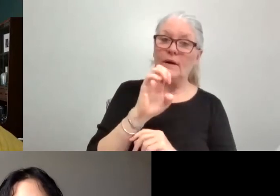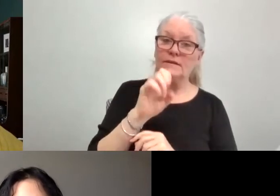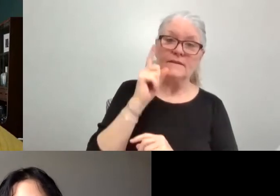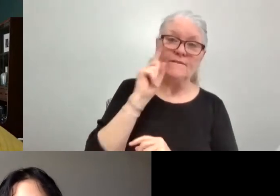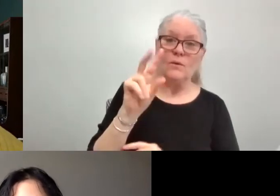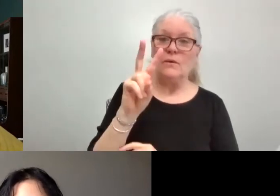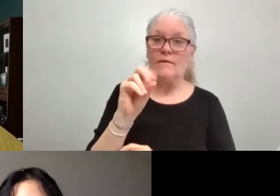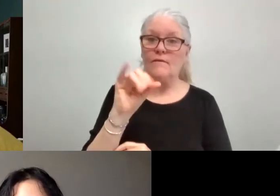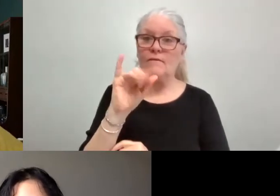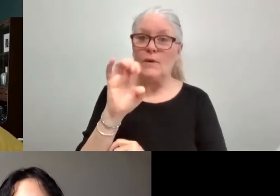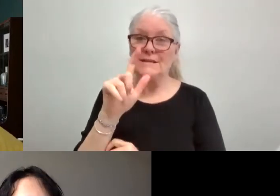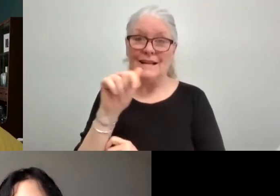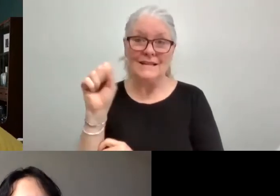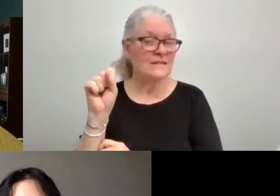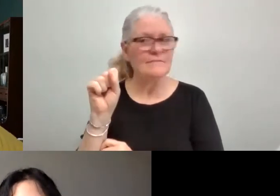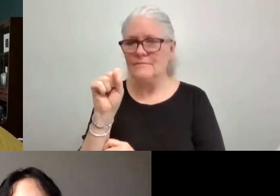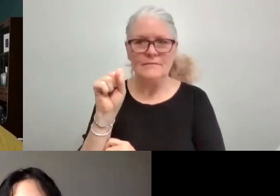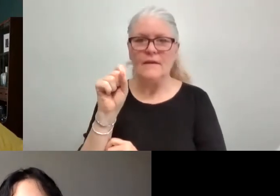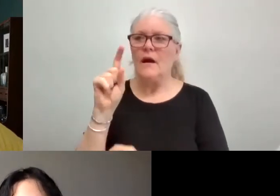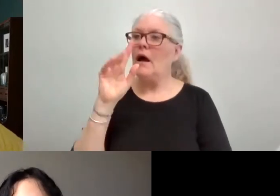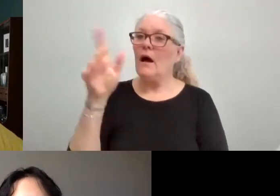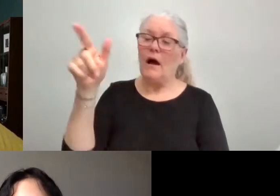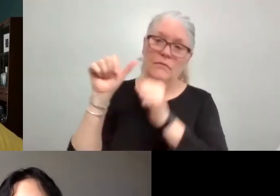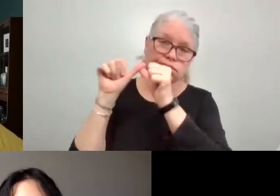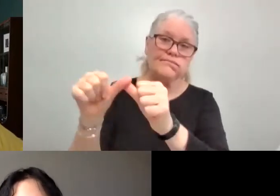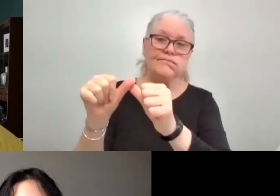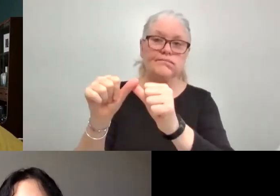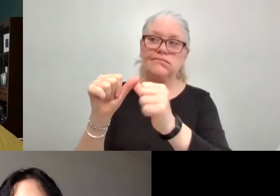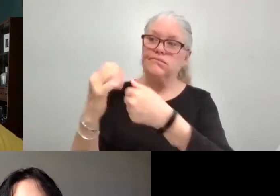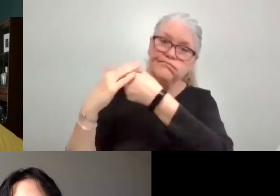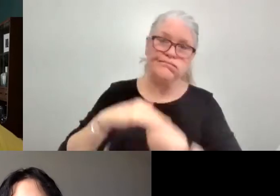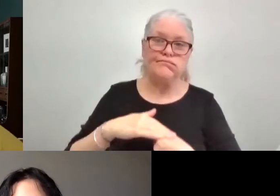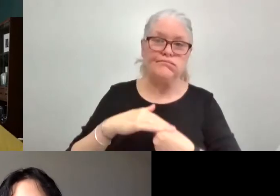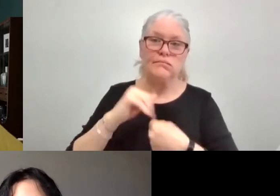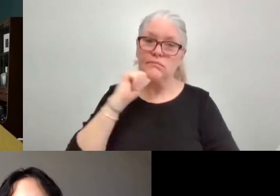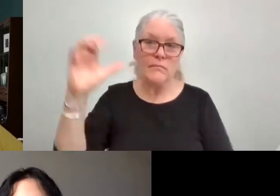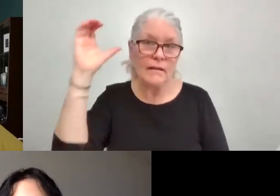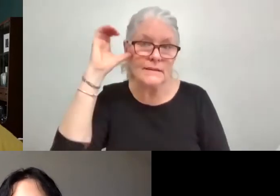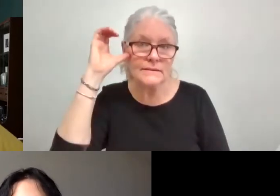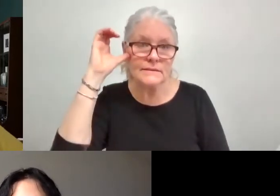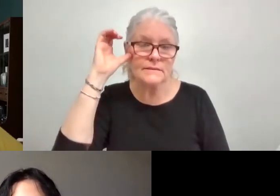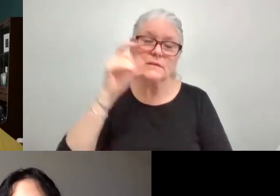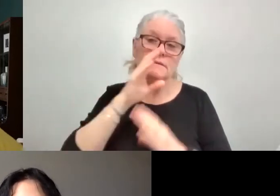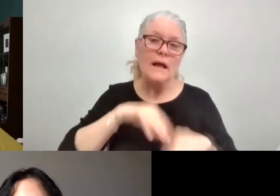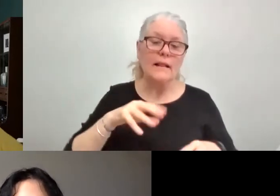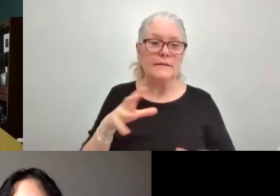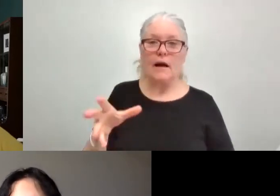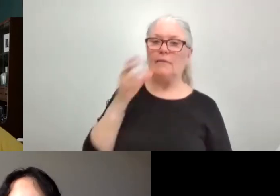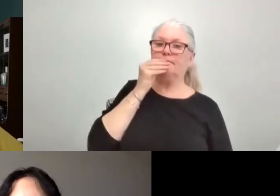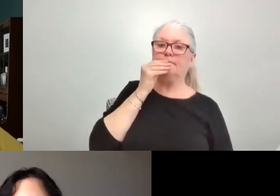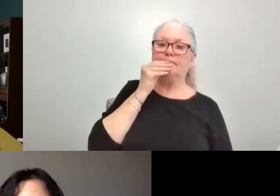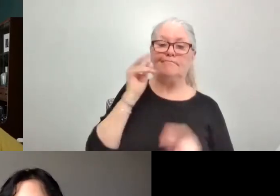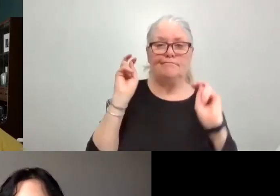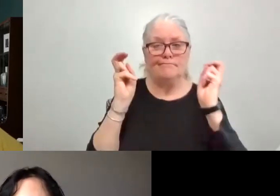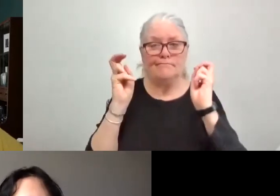the intentionally silenced and the preferably unheard. And that is very much so real for us and our community. Mm-hmm. That